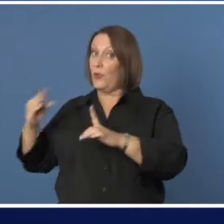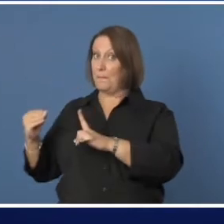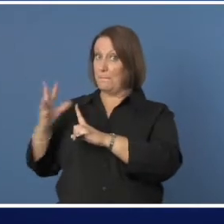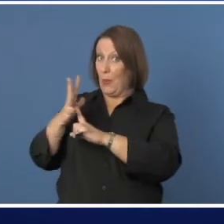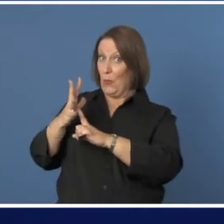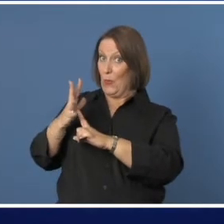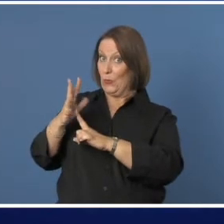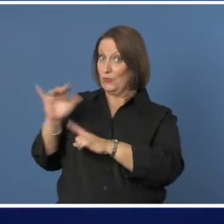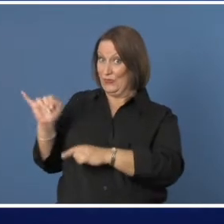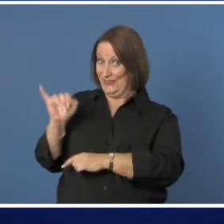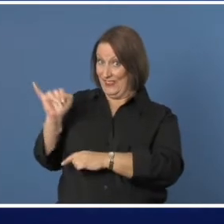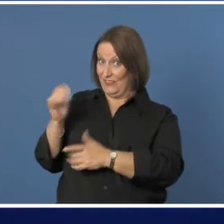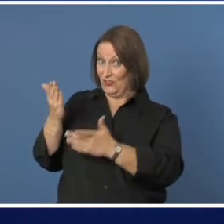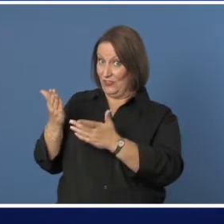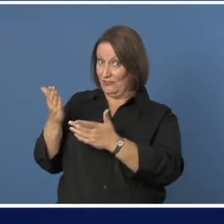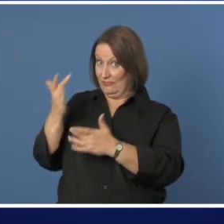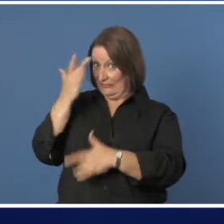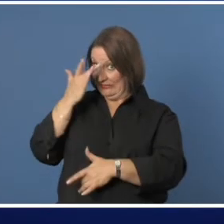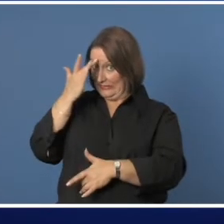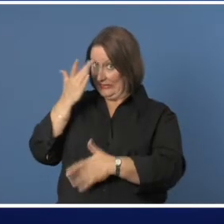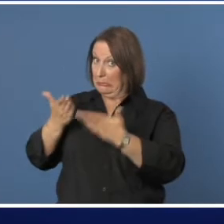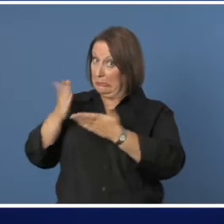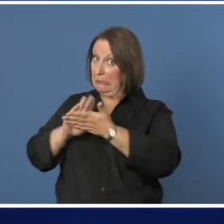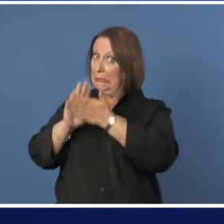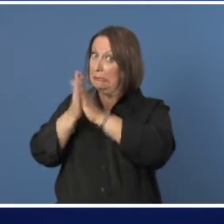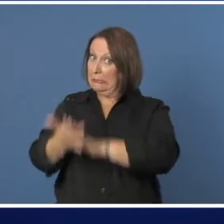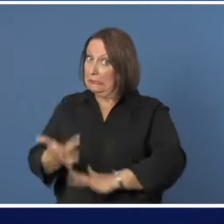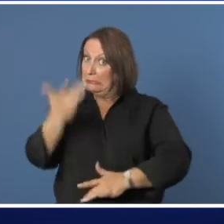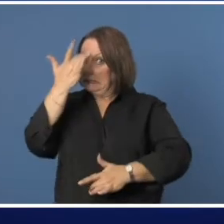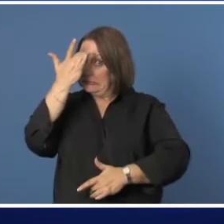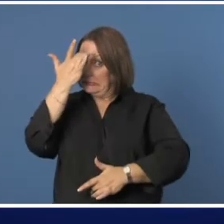and therefore may become infectious.